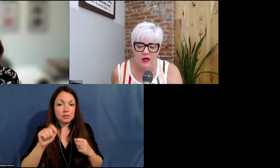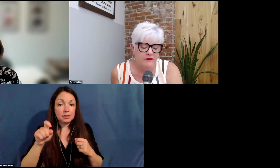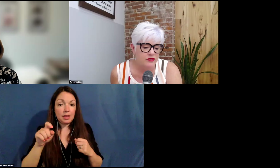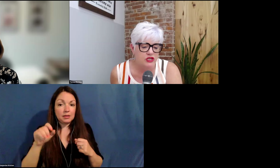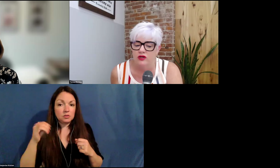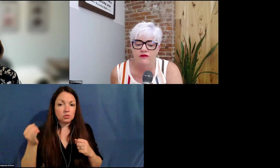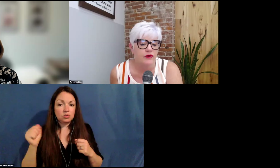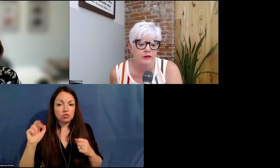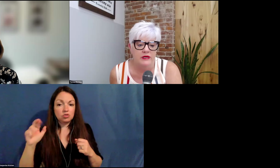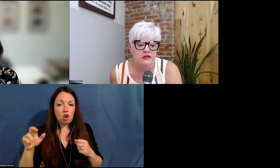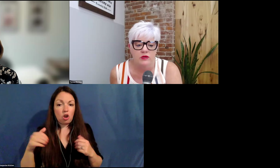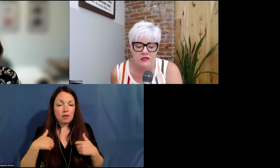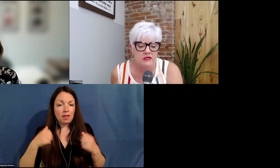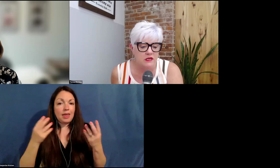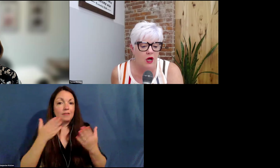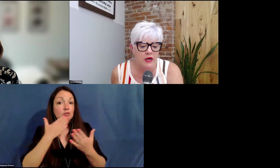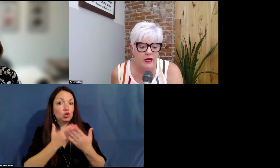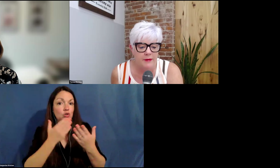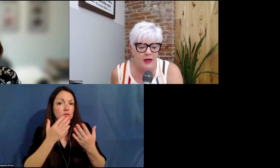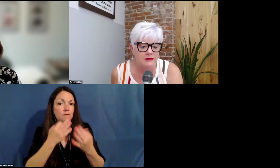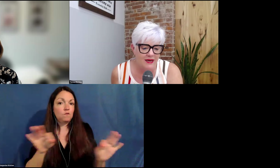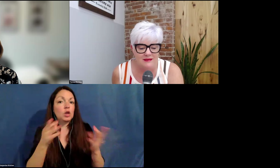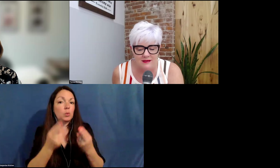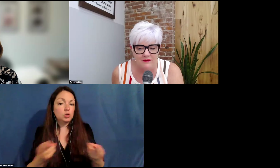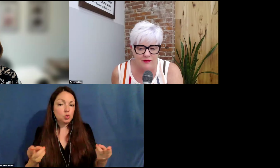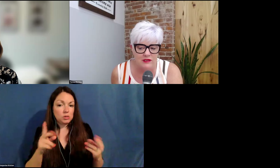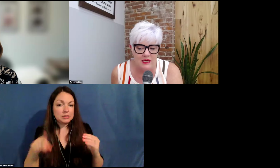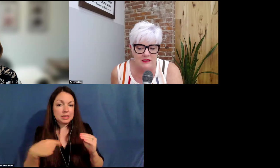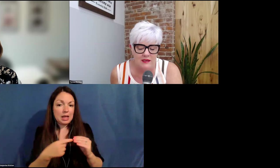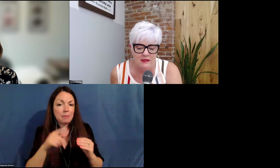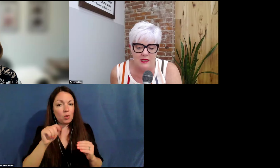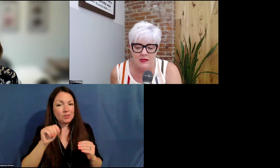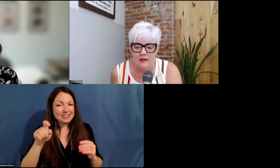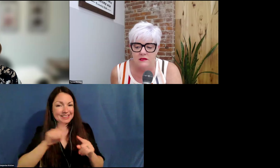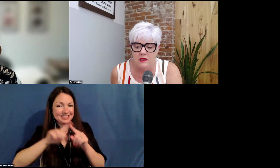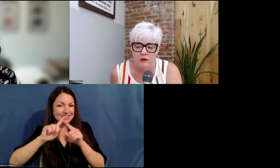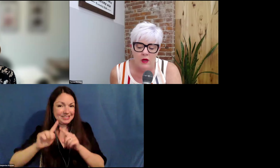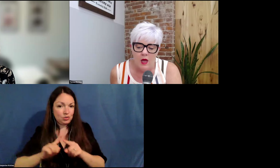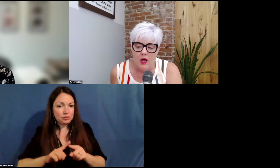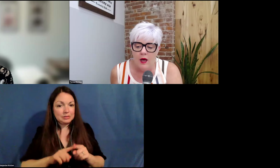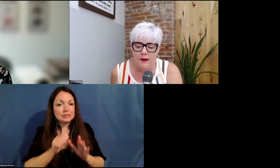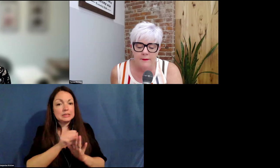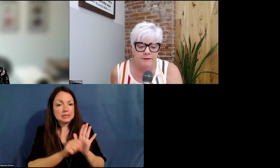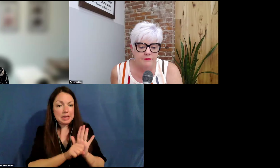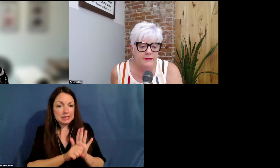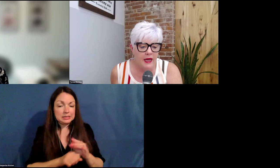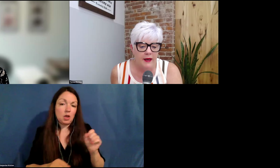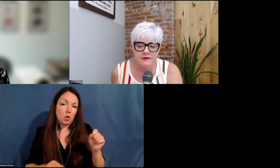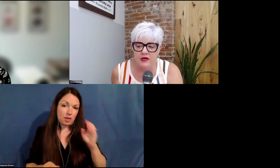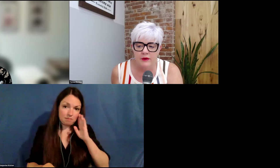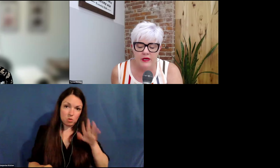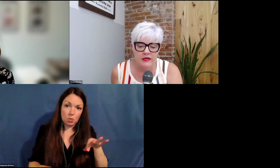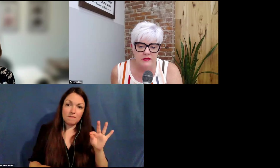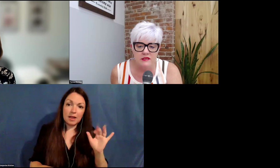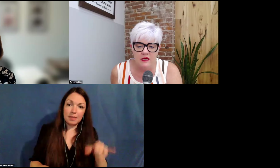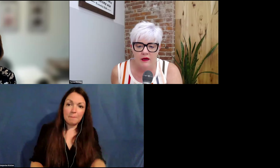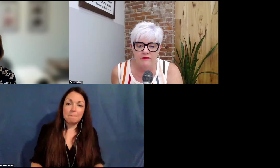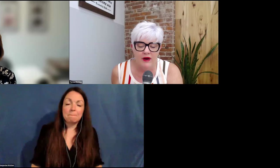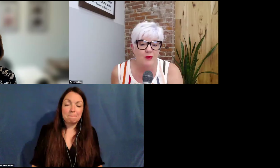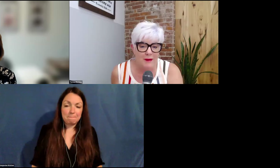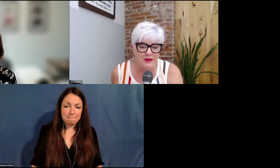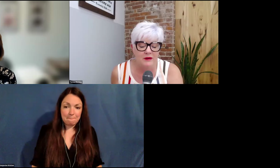has a lot of just good free resources on it about taxes in different states and things like that. So you'll find that. Yeah, so it